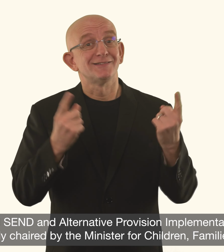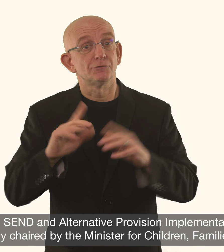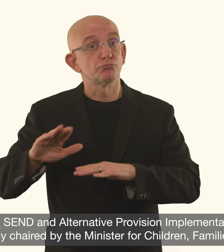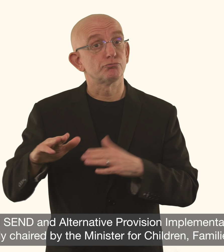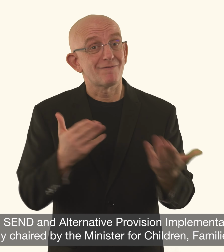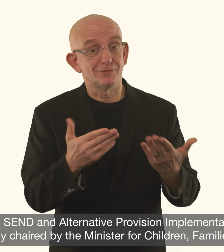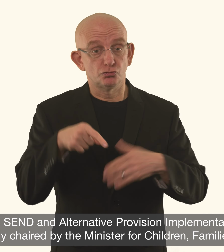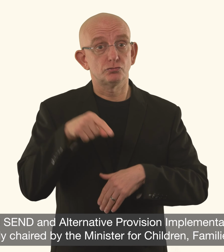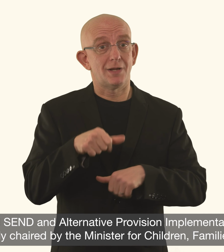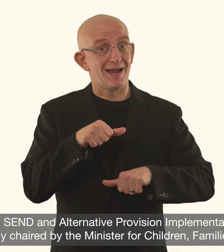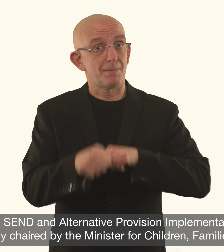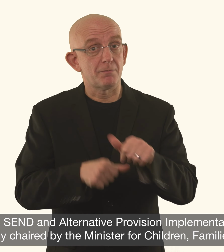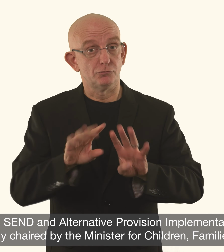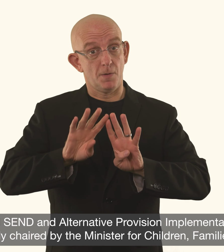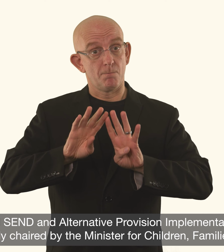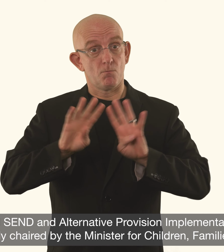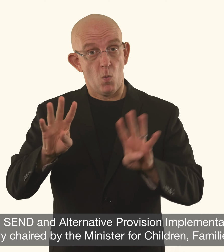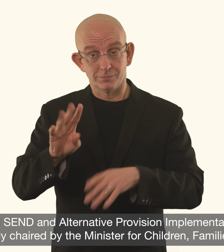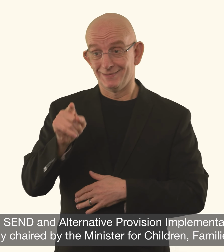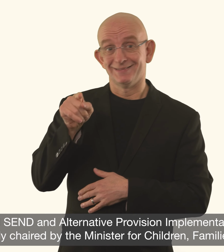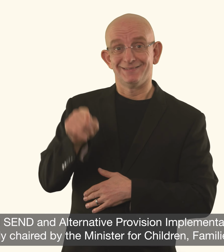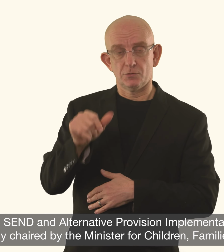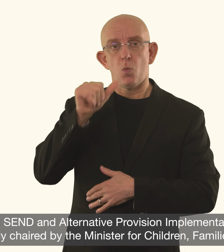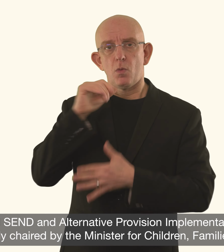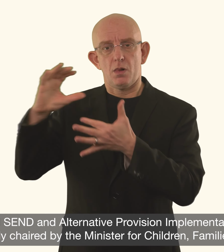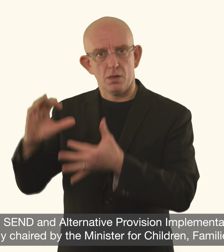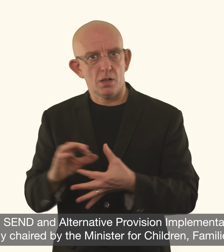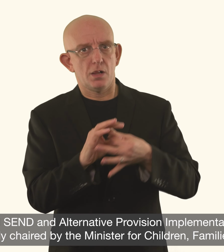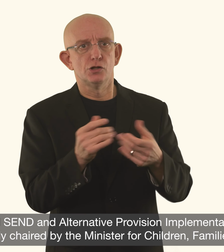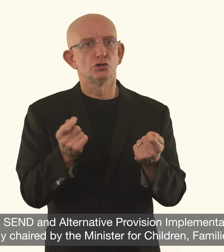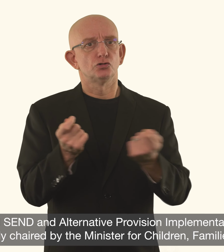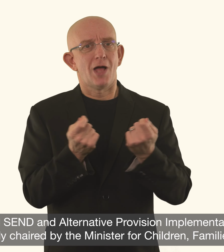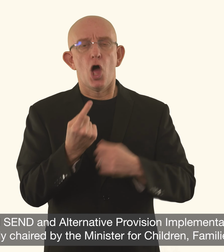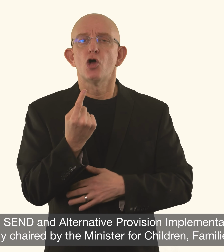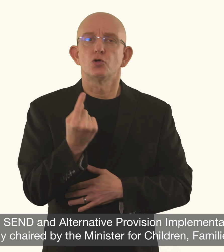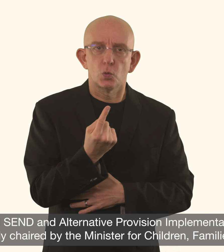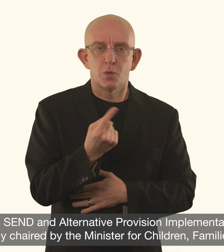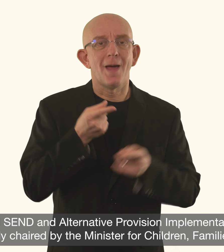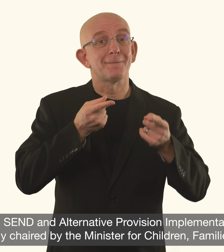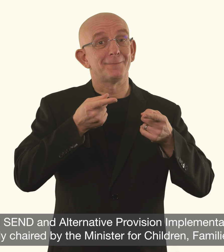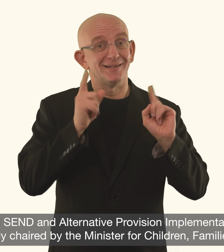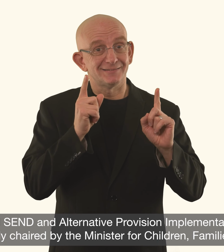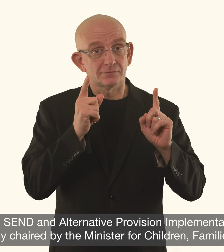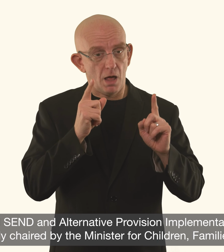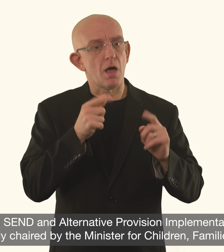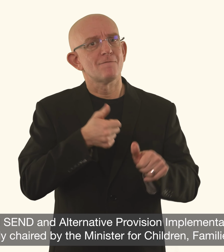National SEND and Alternative Provision Implementation Board, which will be jointly chaired by the Minister for Children, Families and Wellbeing,